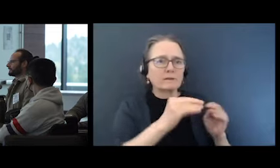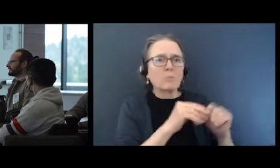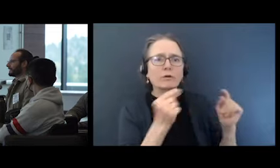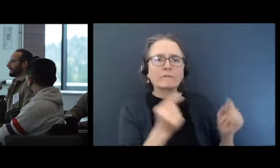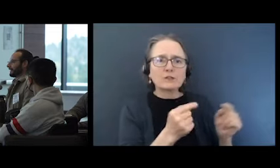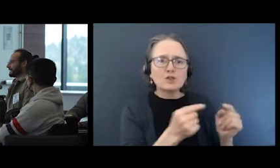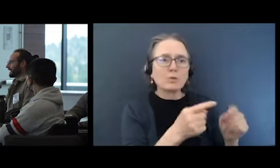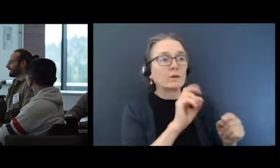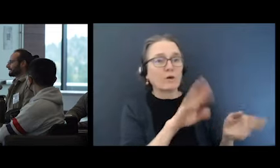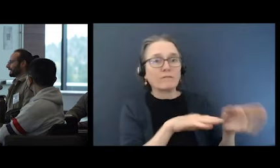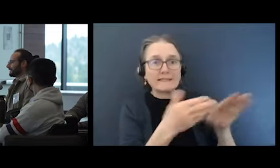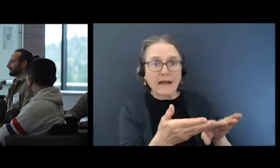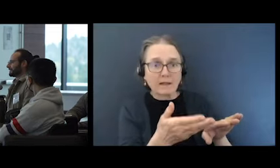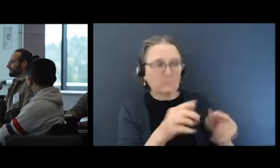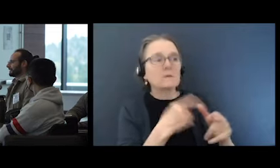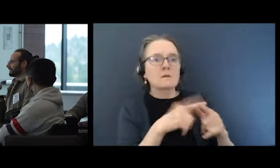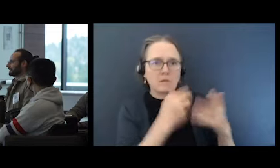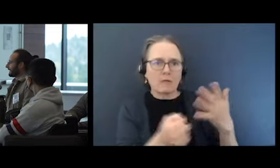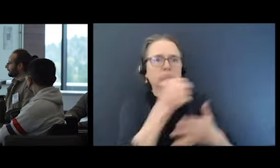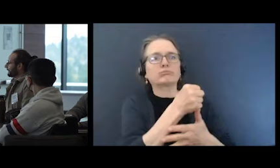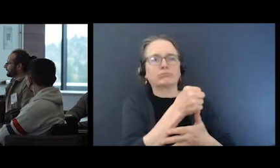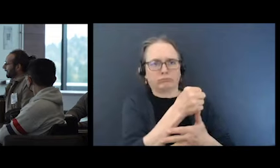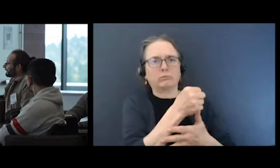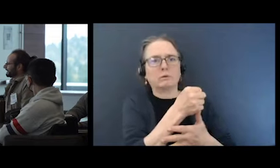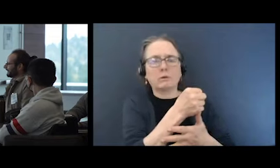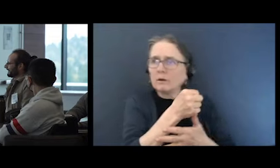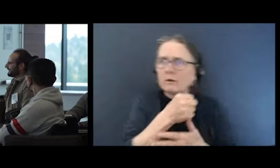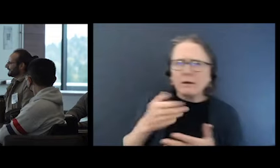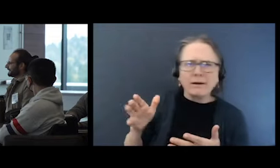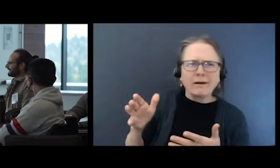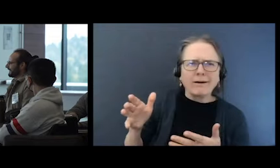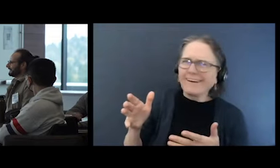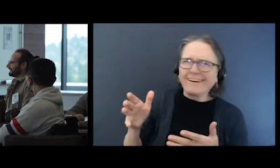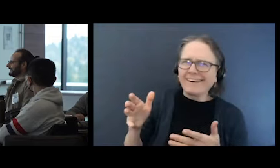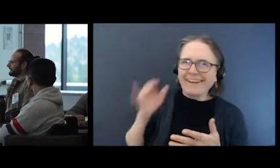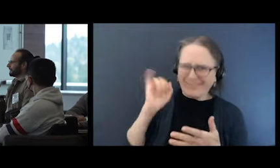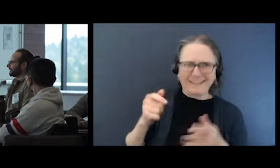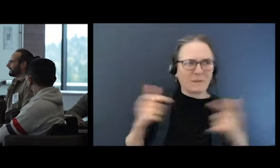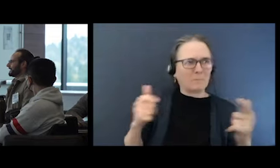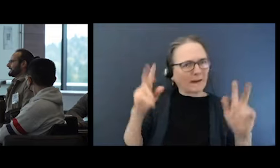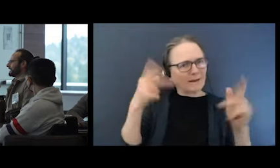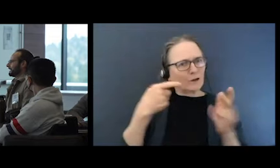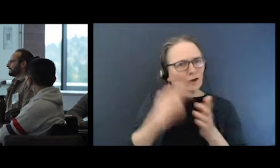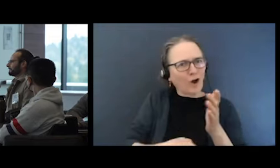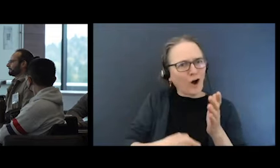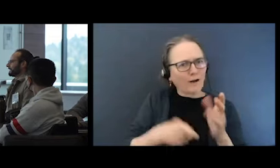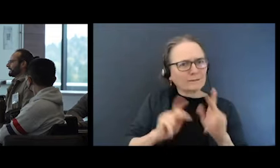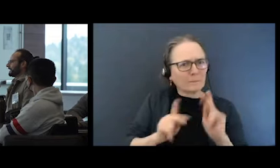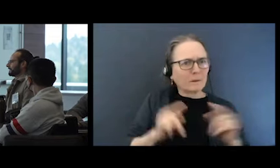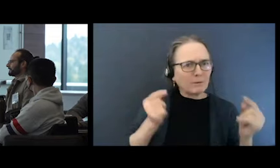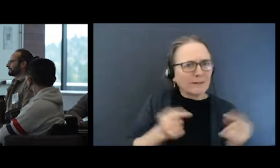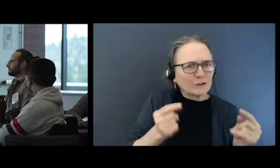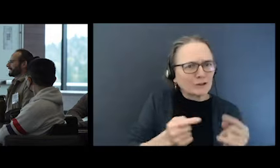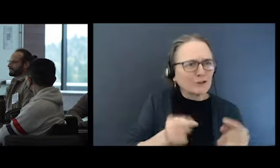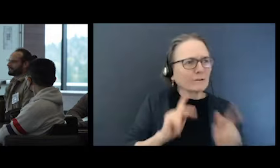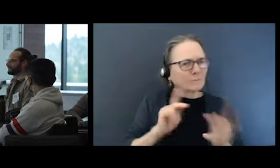so, yeah, I mean, that is like, that's a big cost to get something.